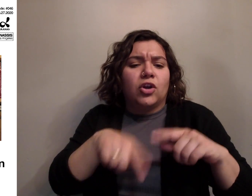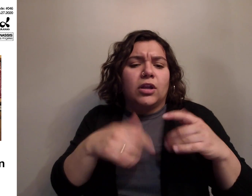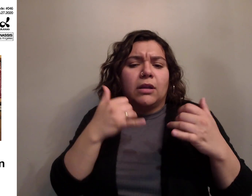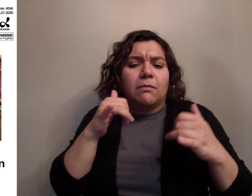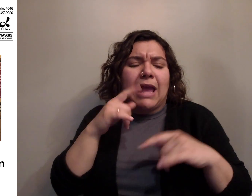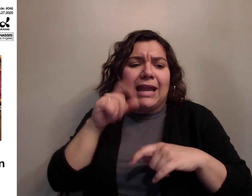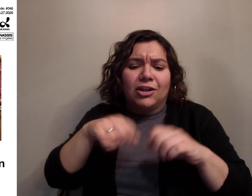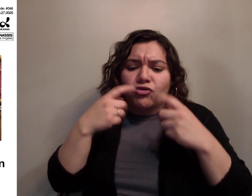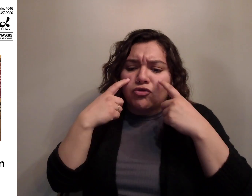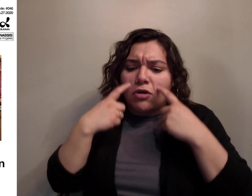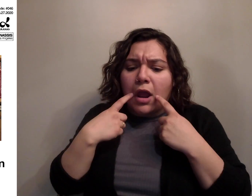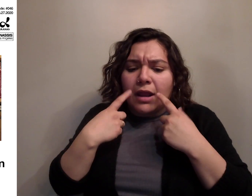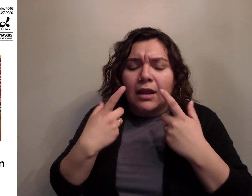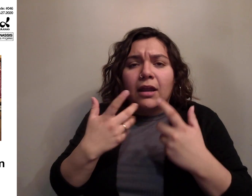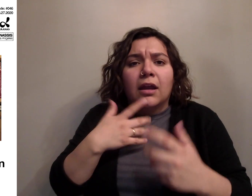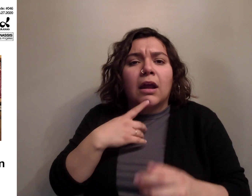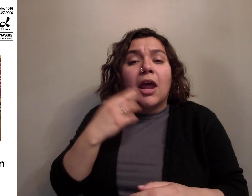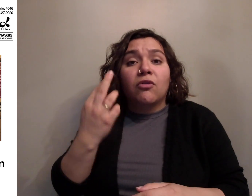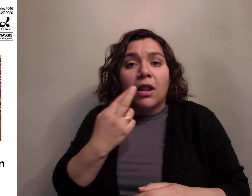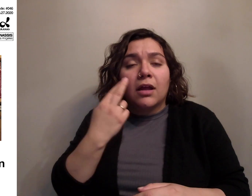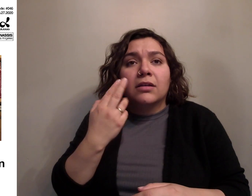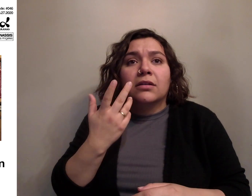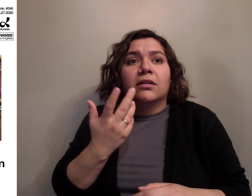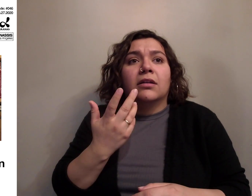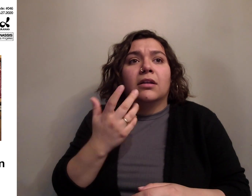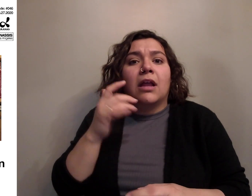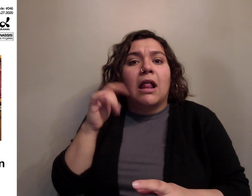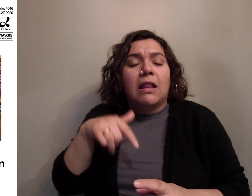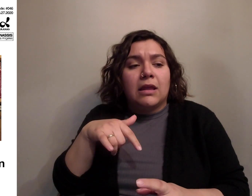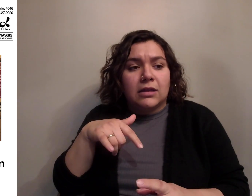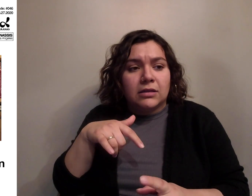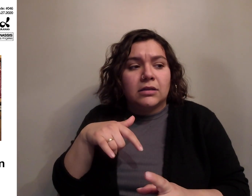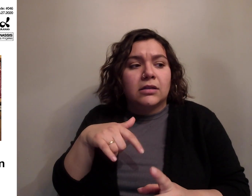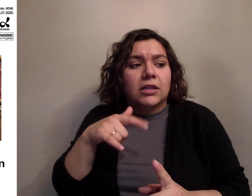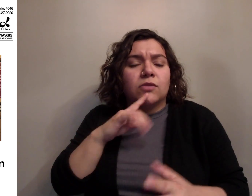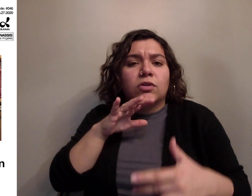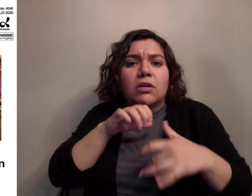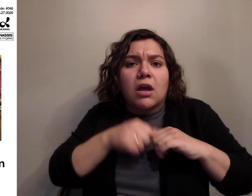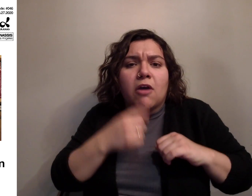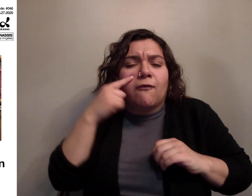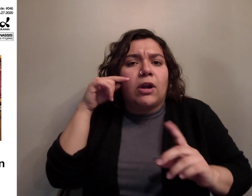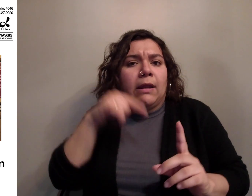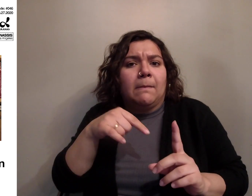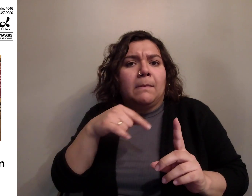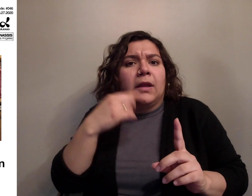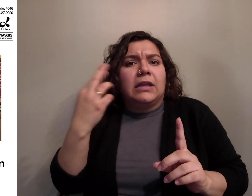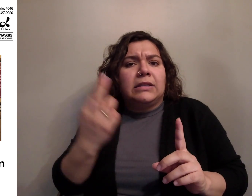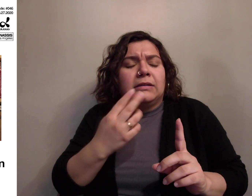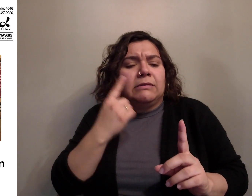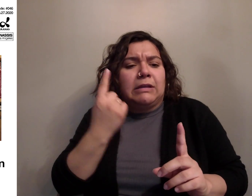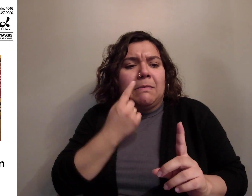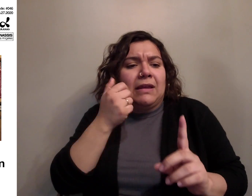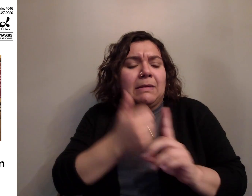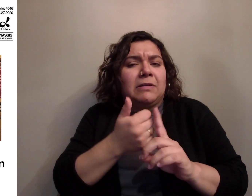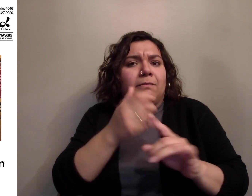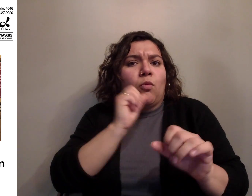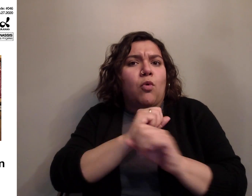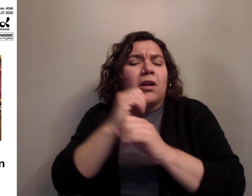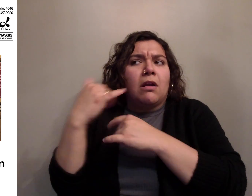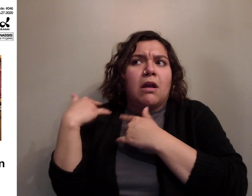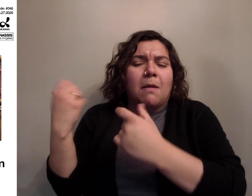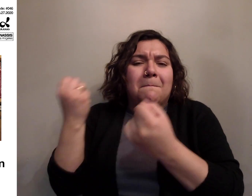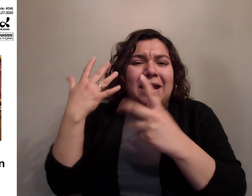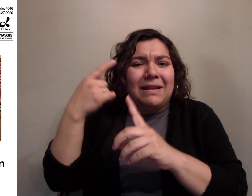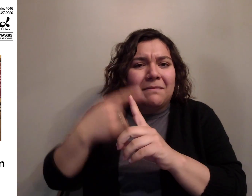I didn't get to play this. I could cry." And I realized this was crushing for him. That's something that he